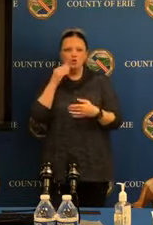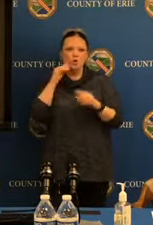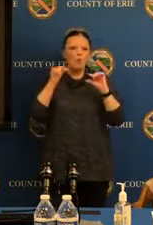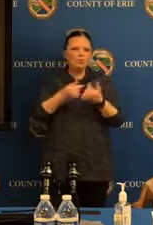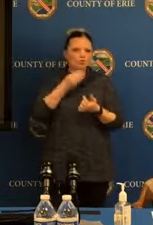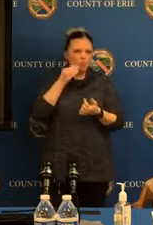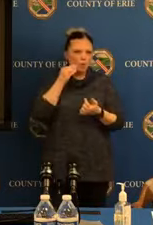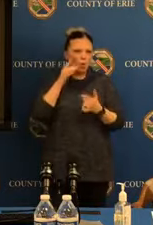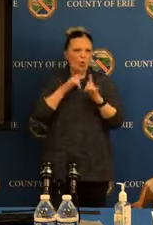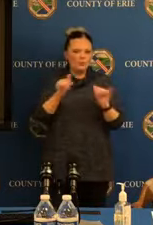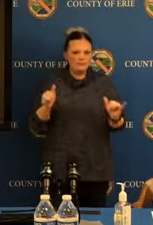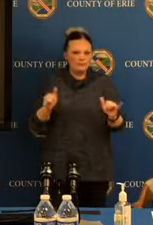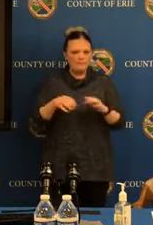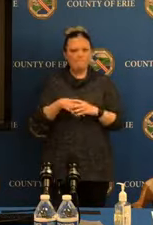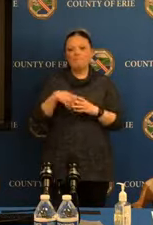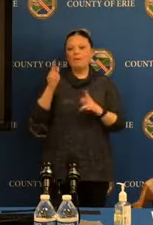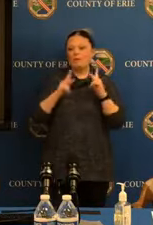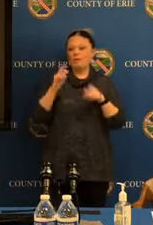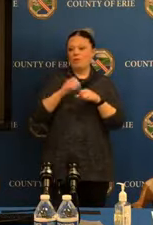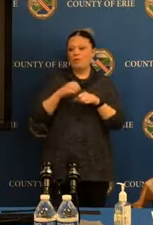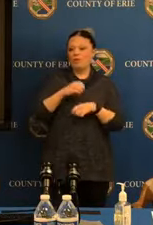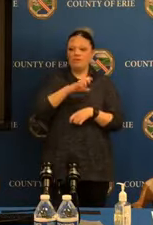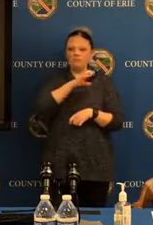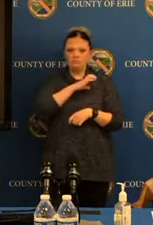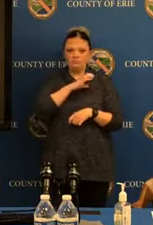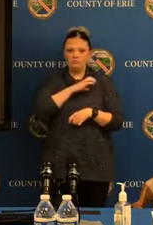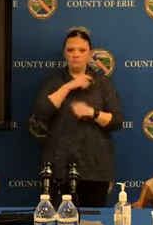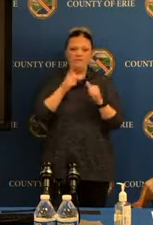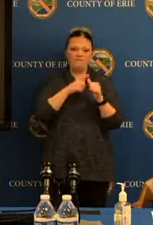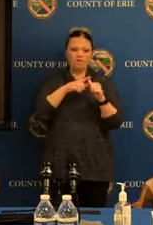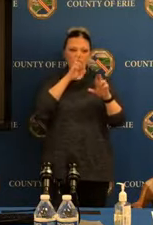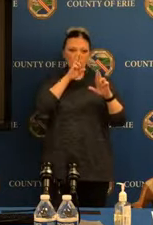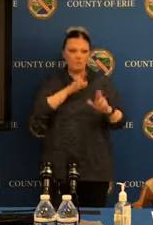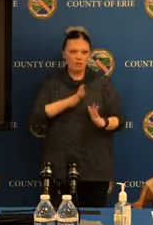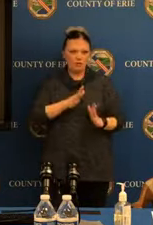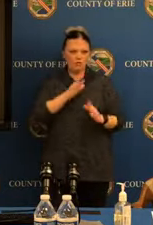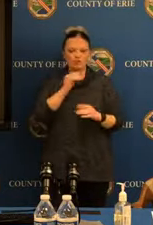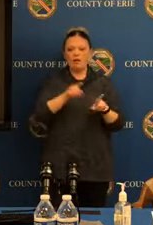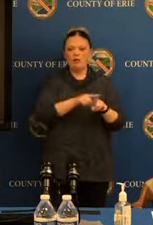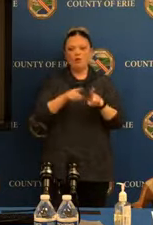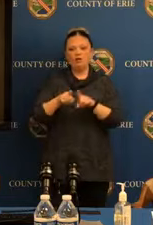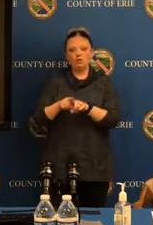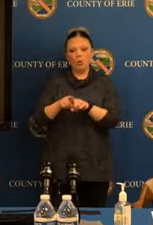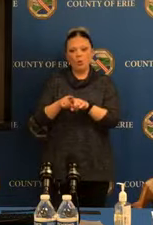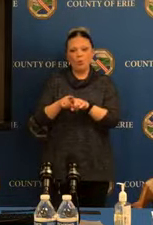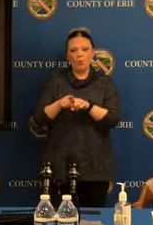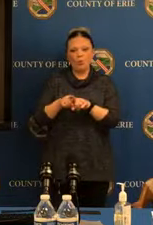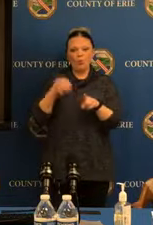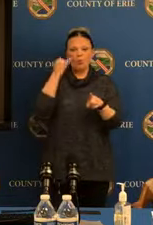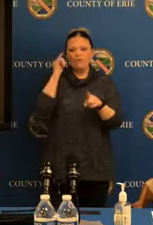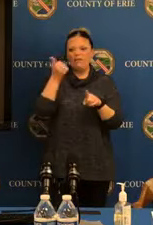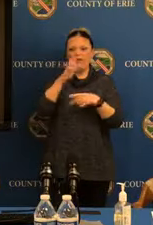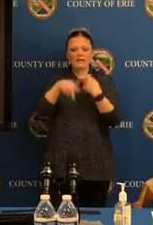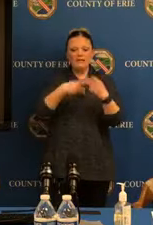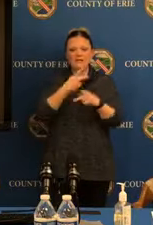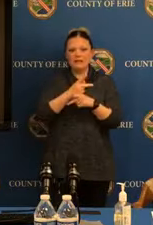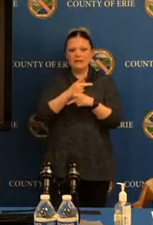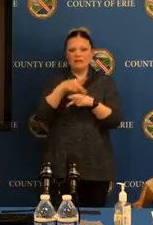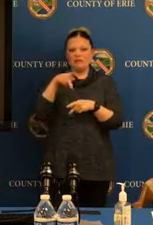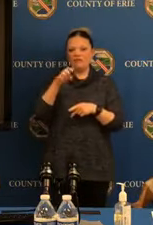etc. People in law enforcement, our first responders, and then also if any type of